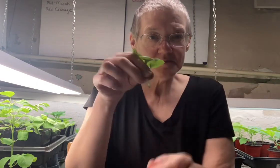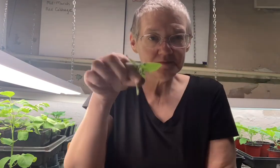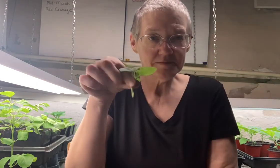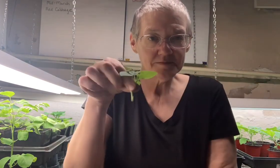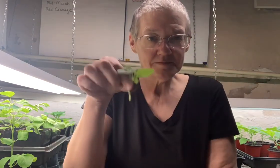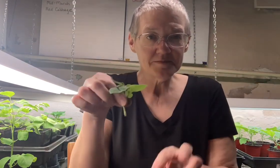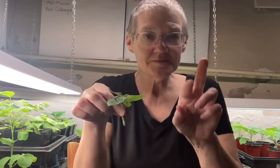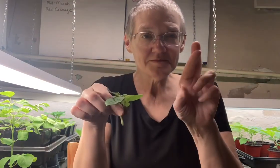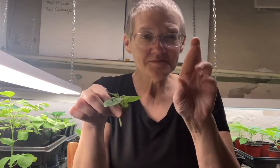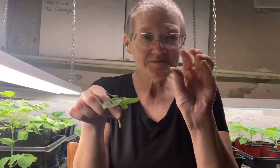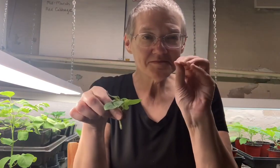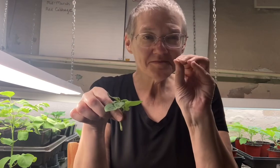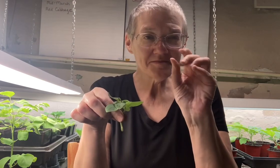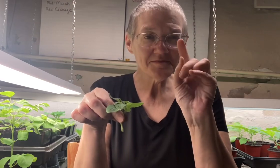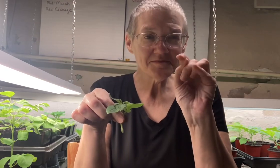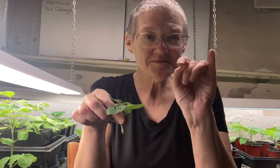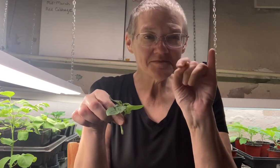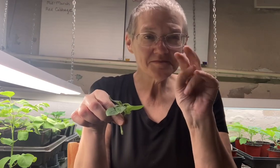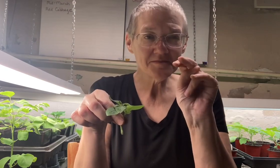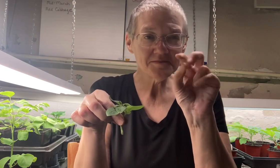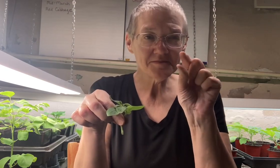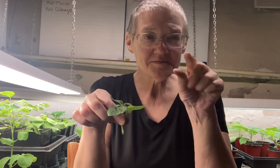and dip this in rooting powder,